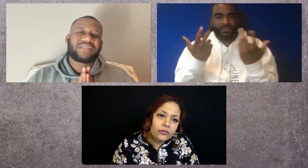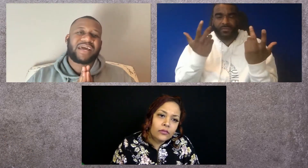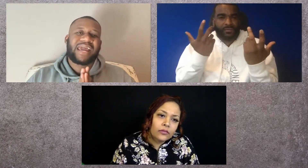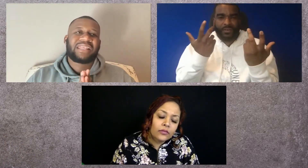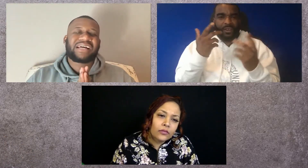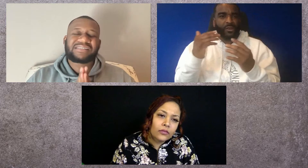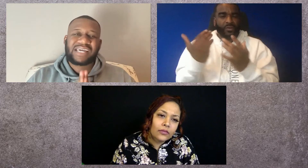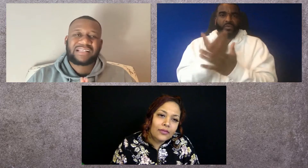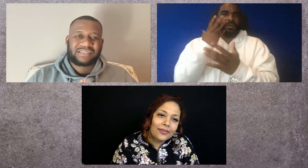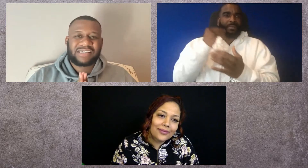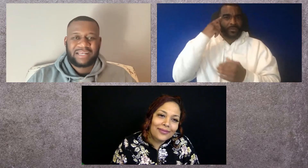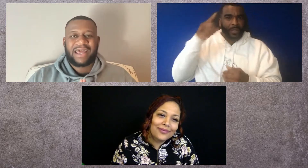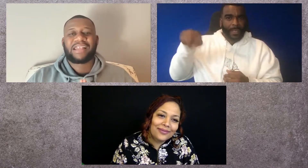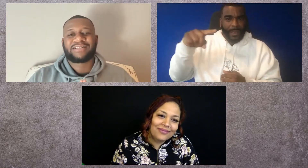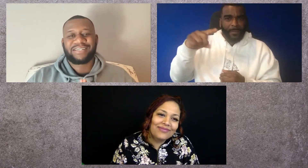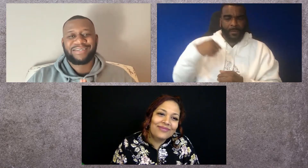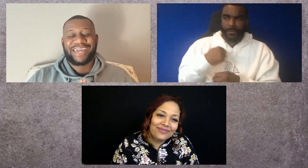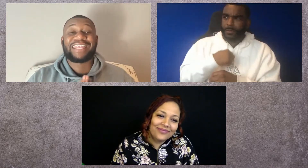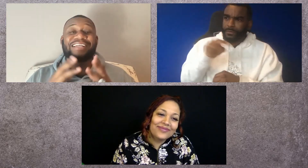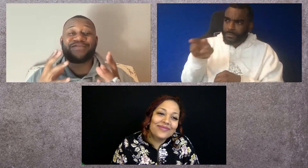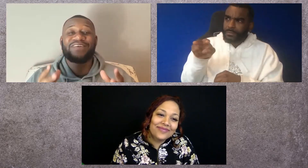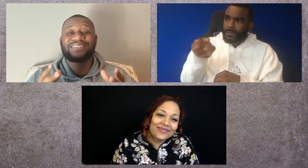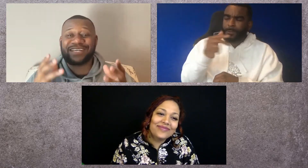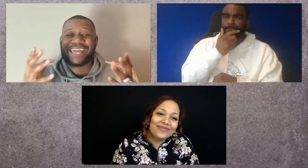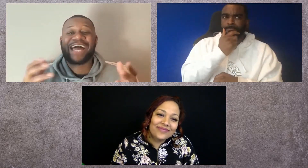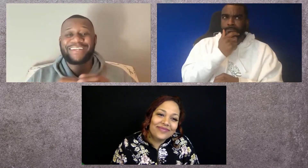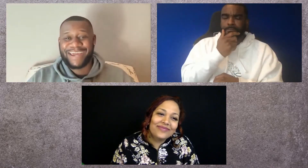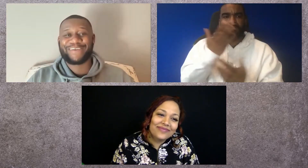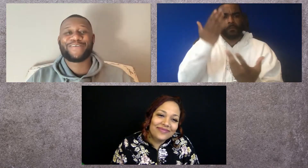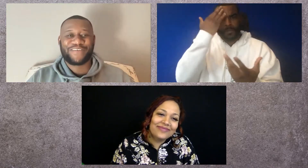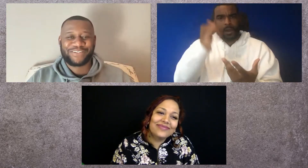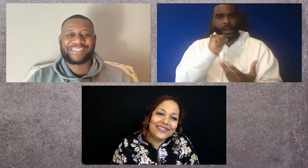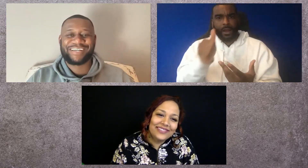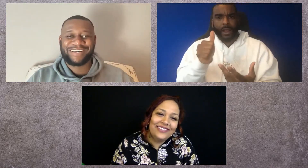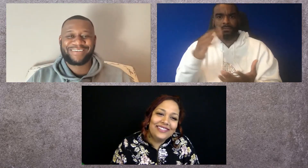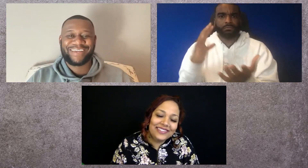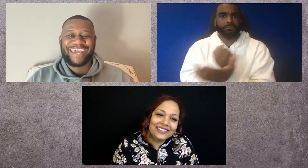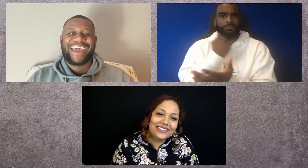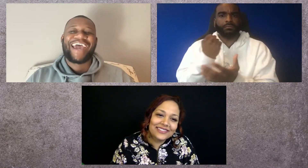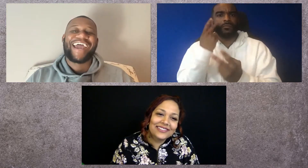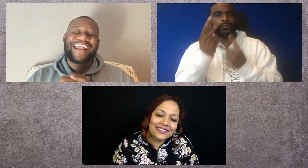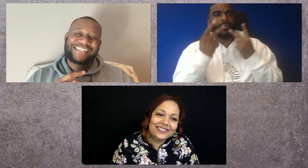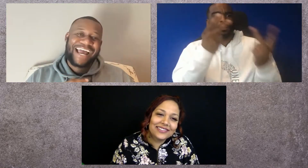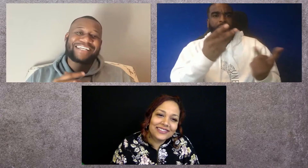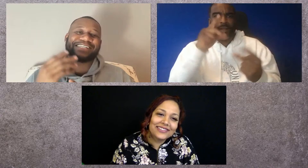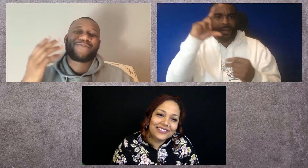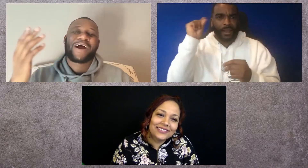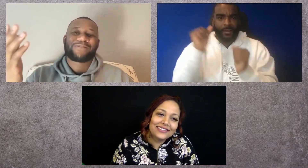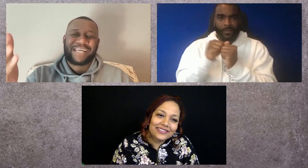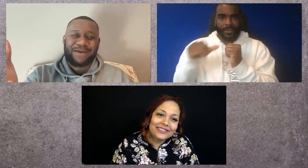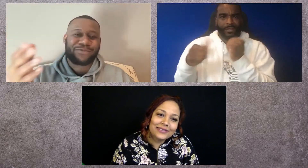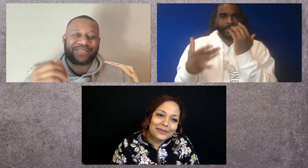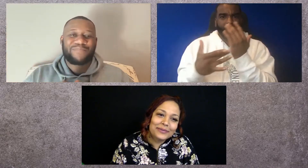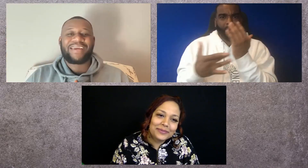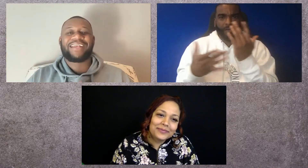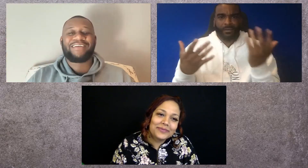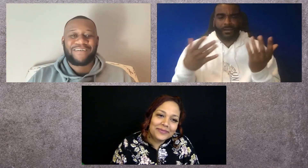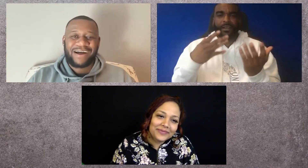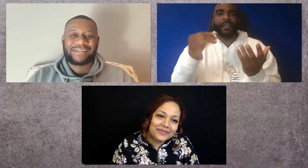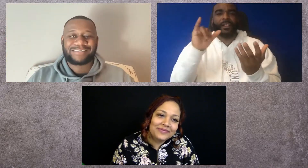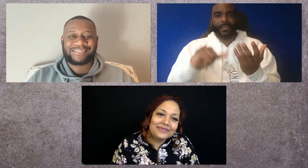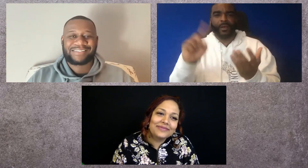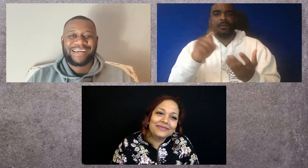then we said, hey, let's take this technology and let's visit Gallaudet University. And that's actually where I was able to